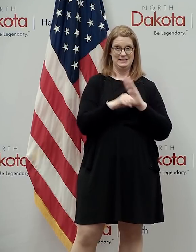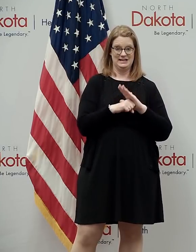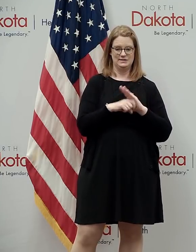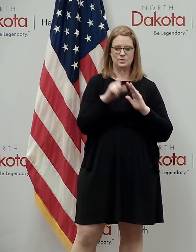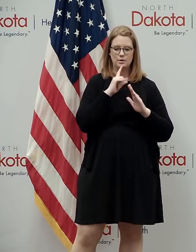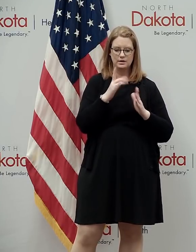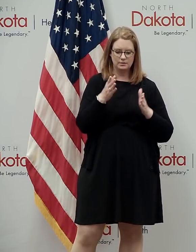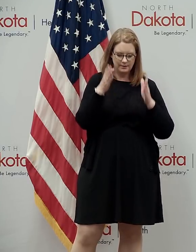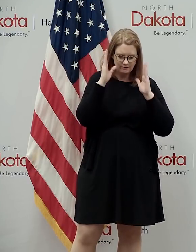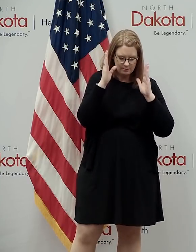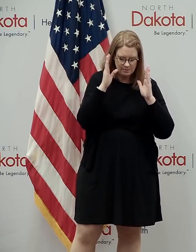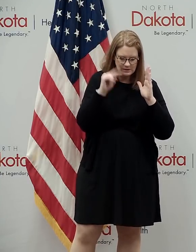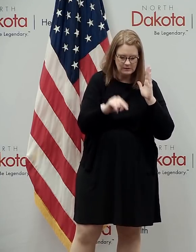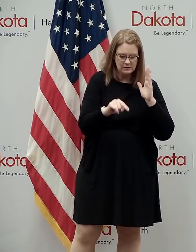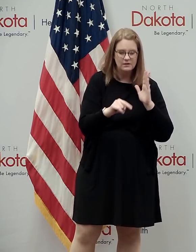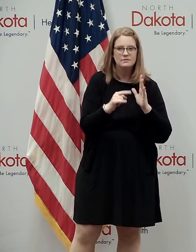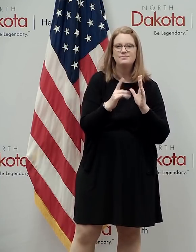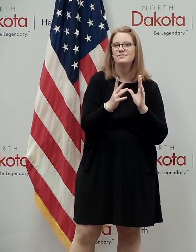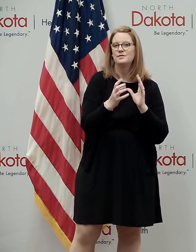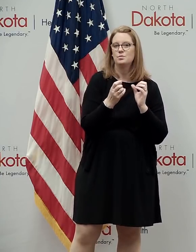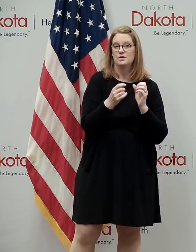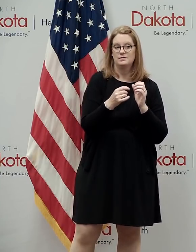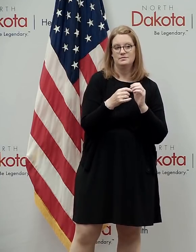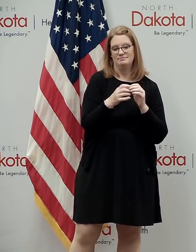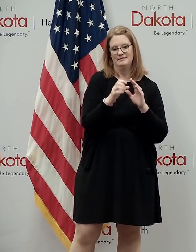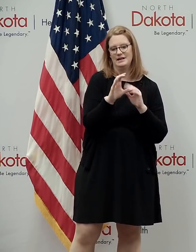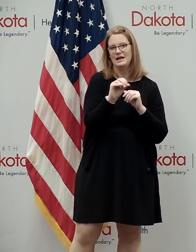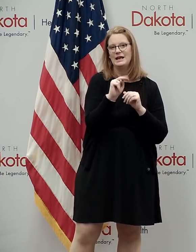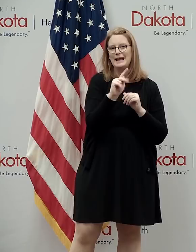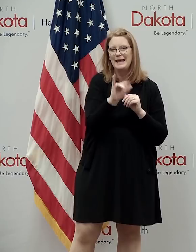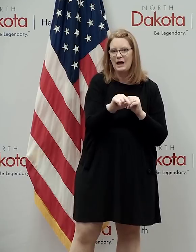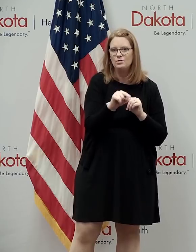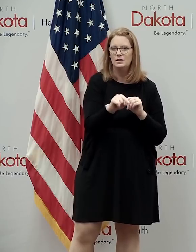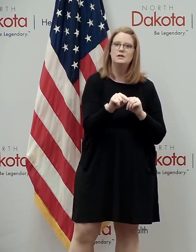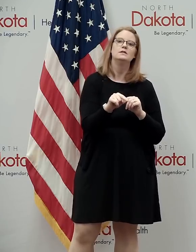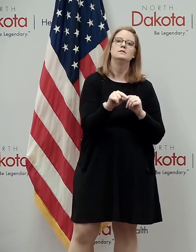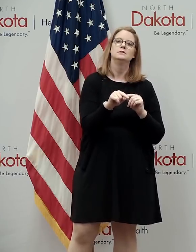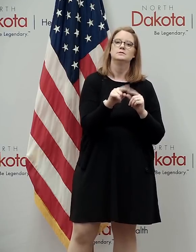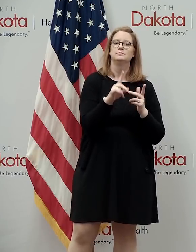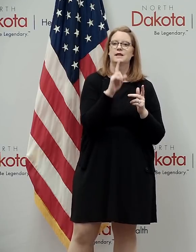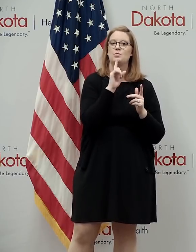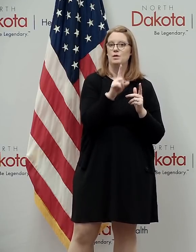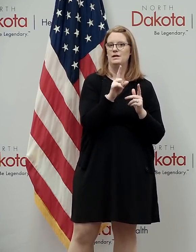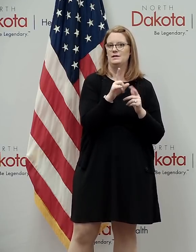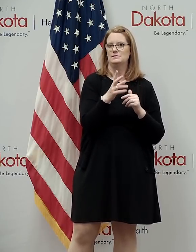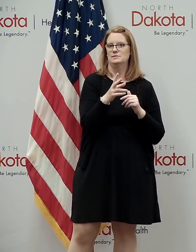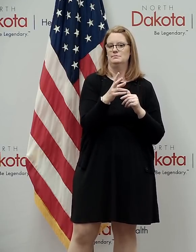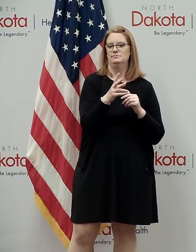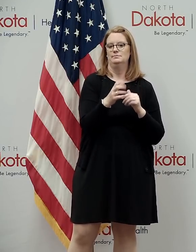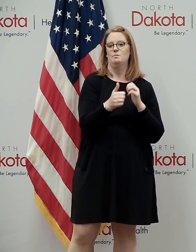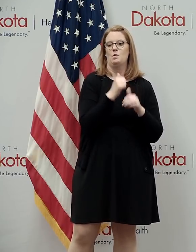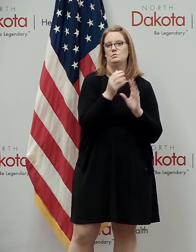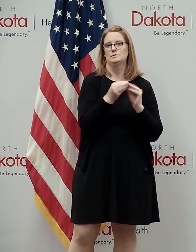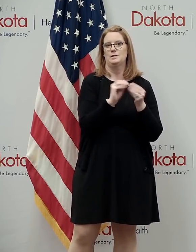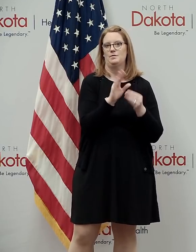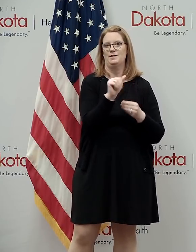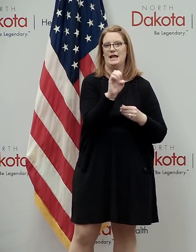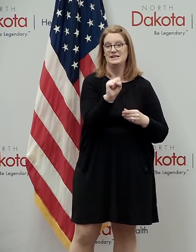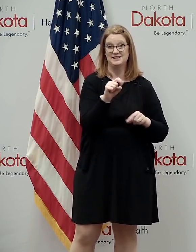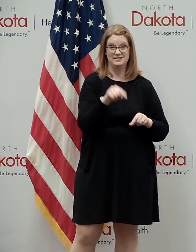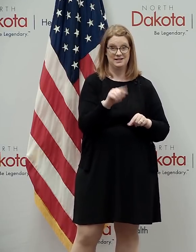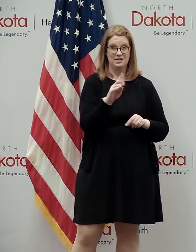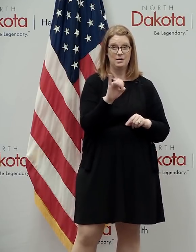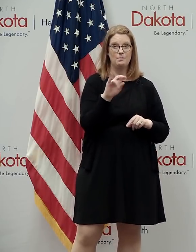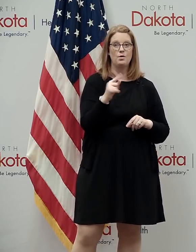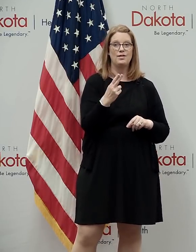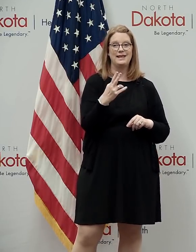attention on the places where we've got the most number of active cases. So it might be a misnomer to call it a hot spot, but we do right now have Burley has the highest number of active.